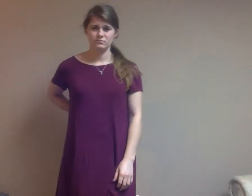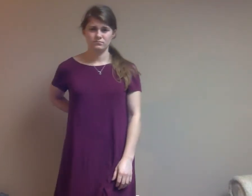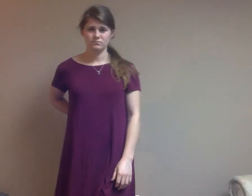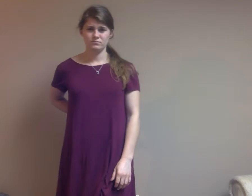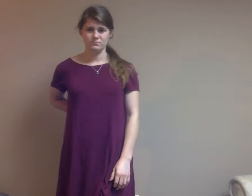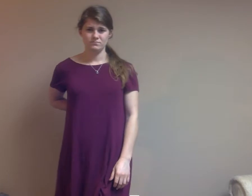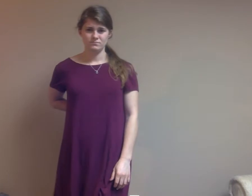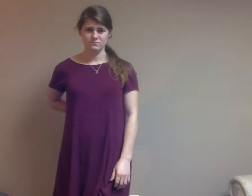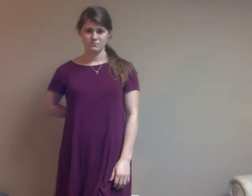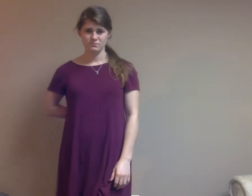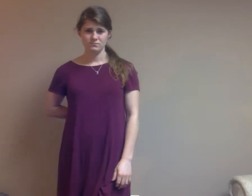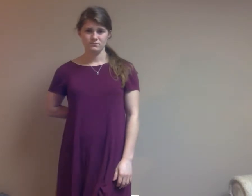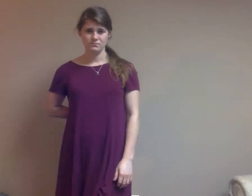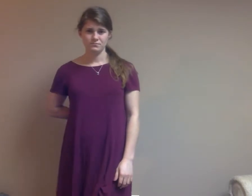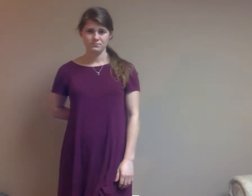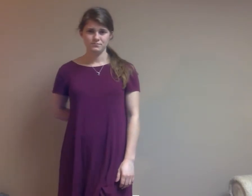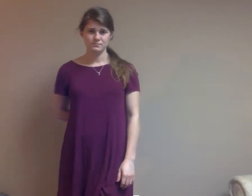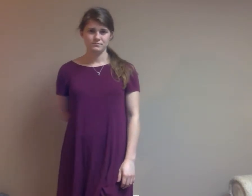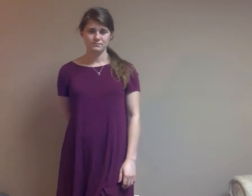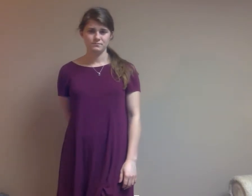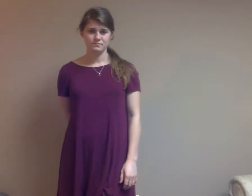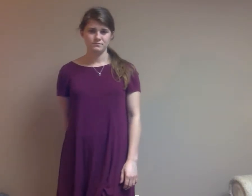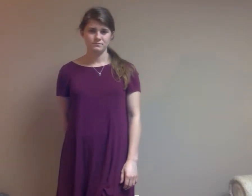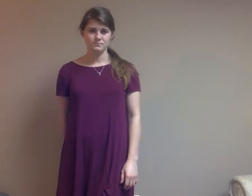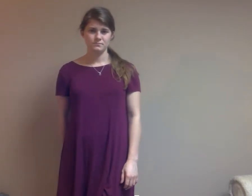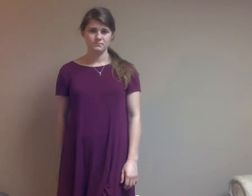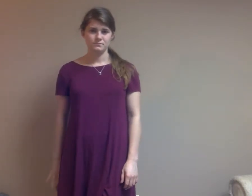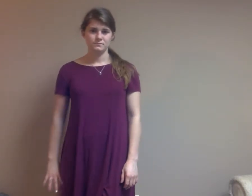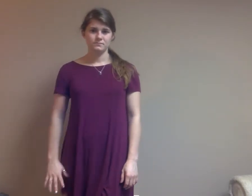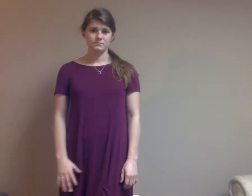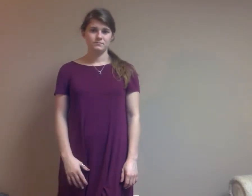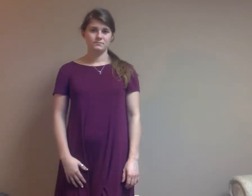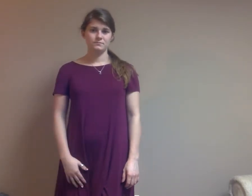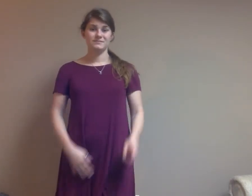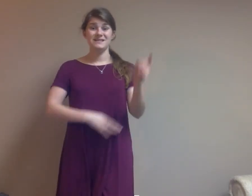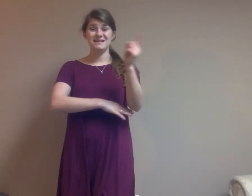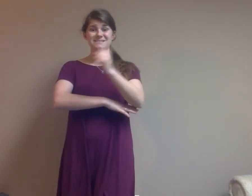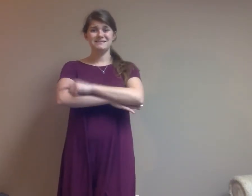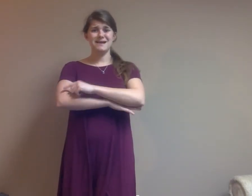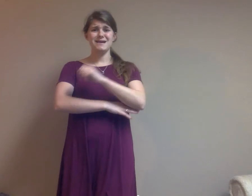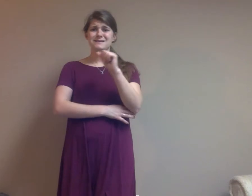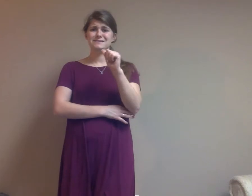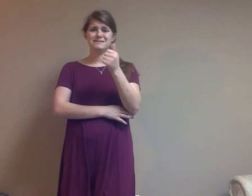Ten long days after the start of term, April's mum, Sandra, is on her way to pick up her daughter. Oh,